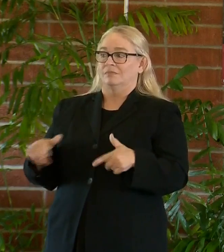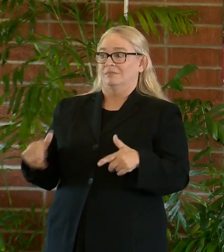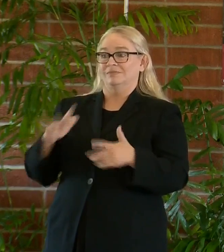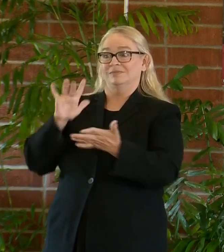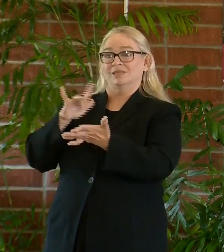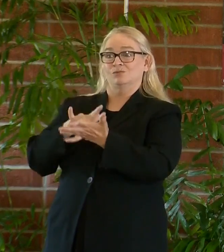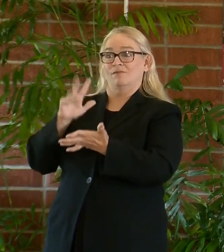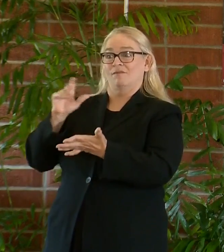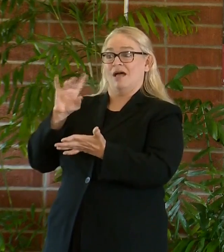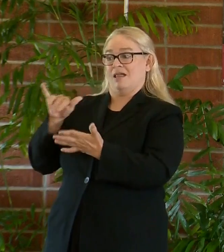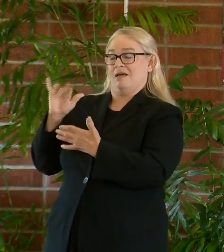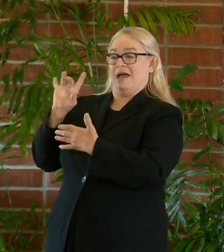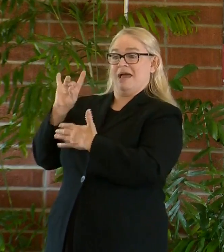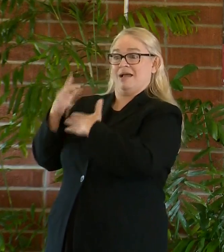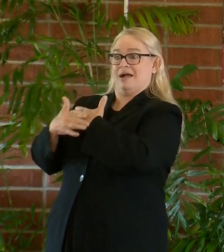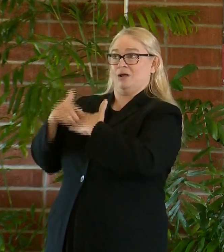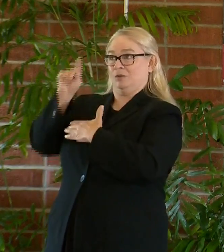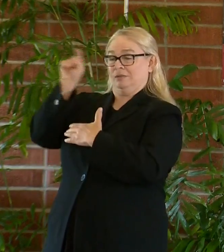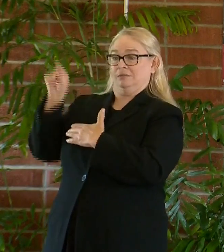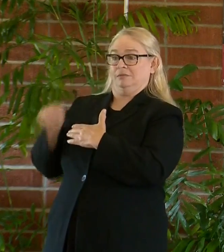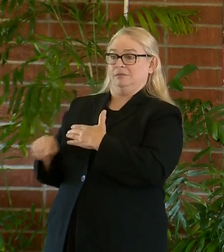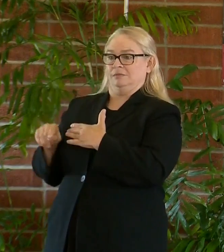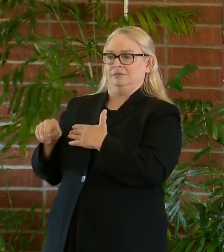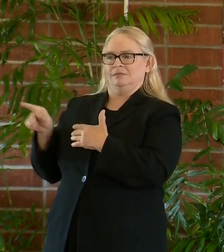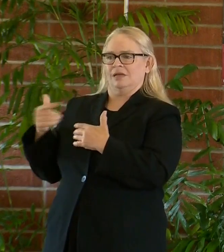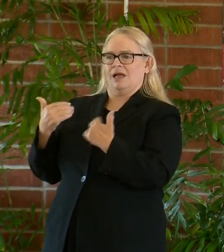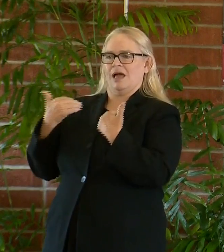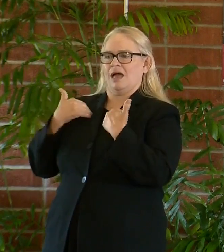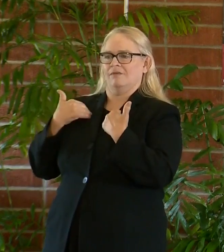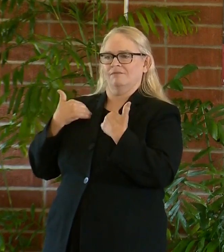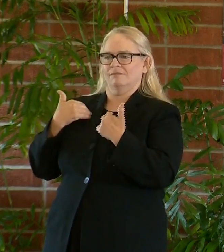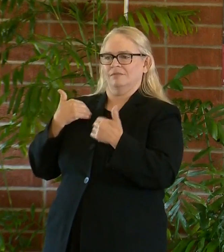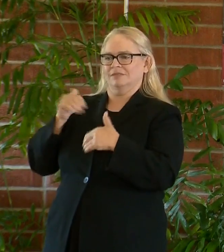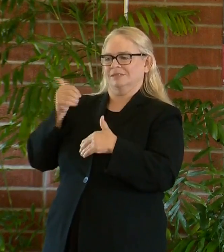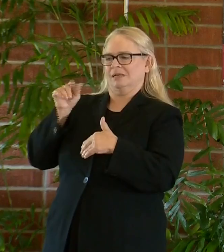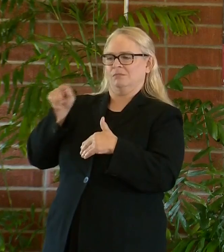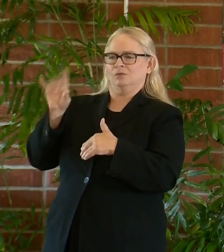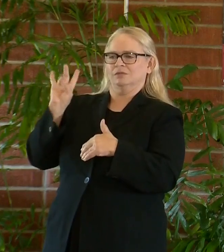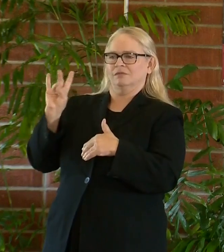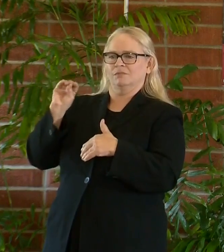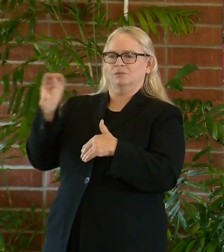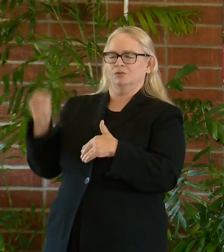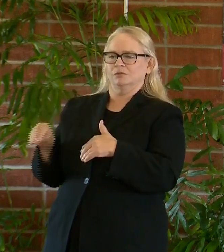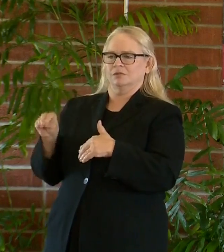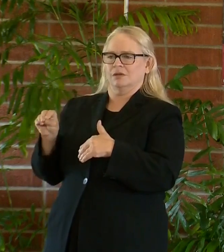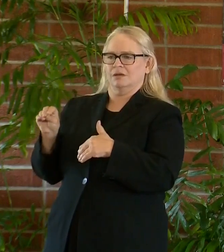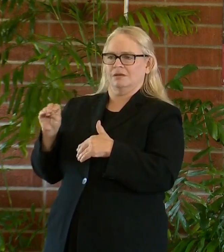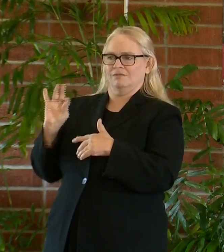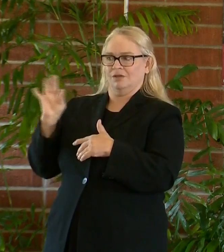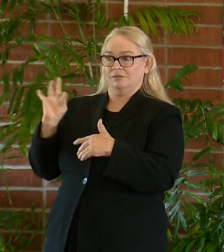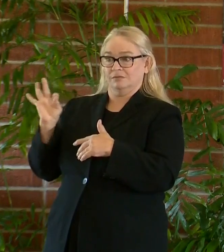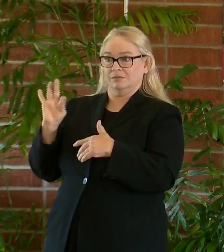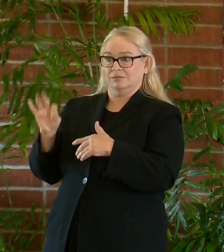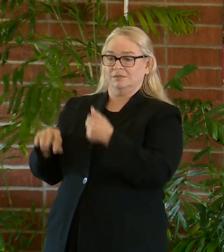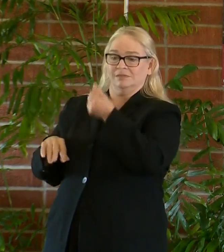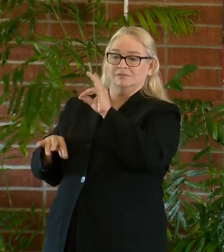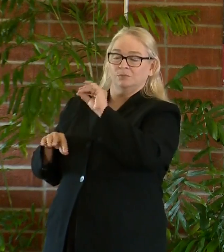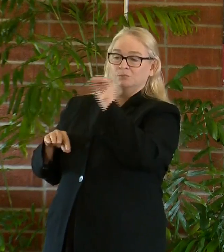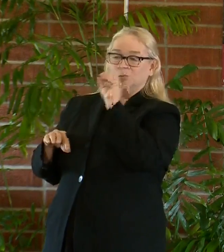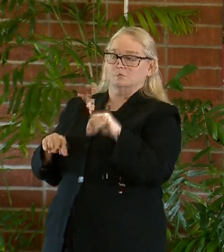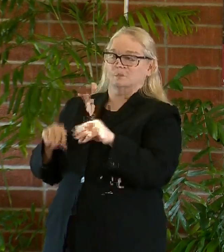the Central Valley, you have positivity rates, 10.7% in Fresno, and Dr. Gali just